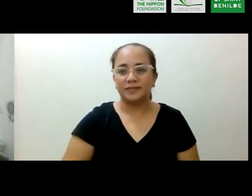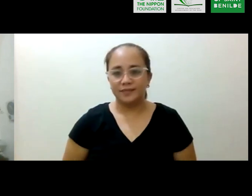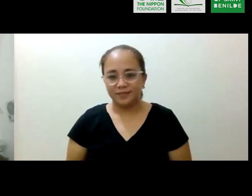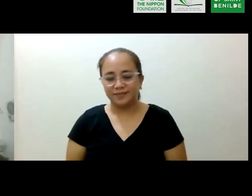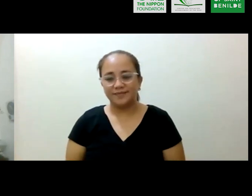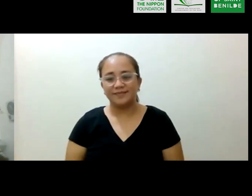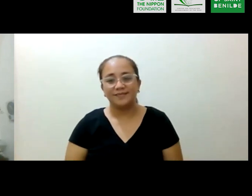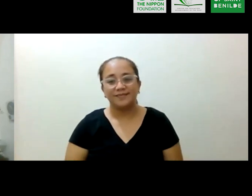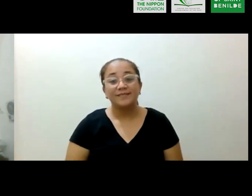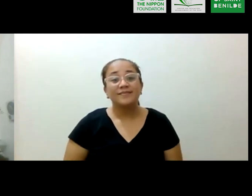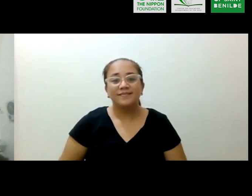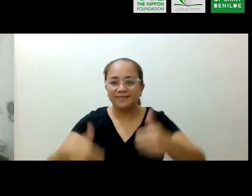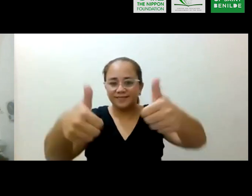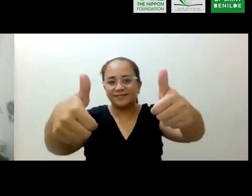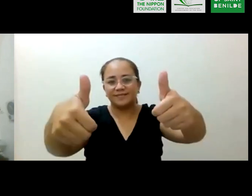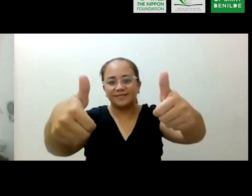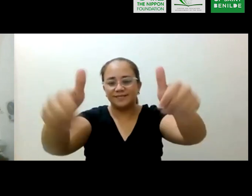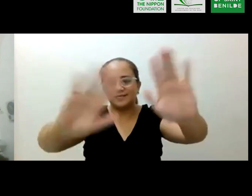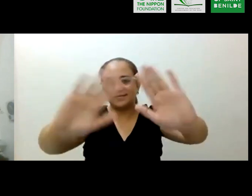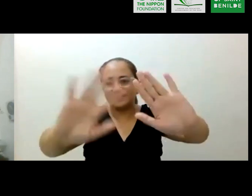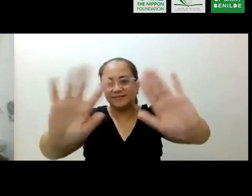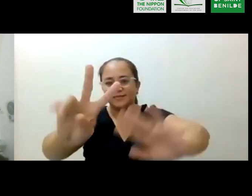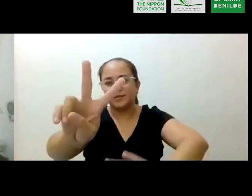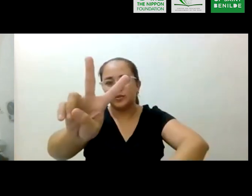Okay, sir. Okay, all right. See you at 2:50 then.